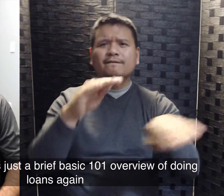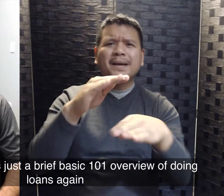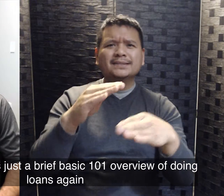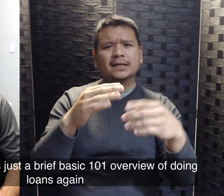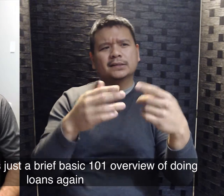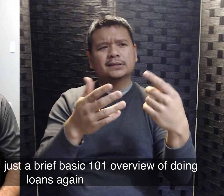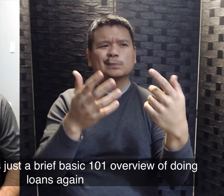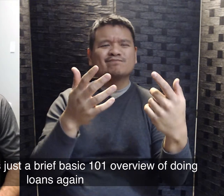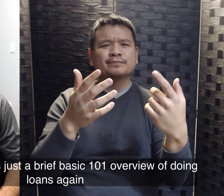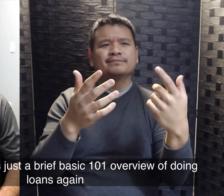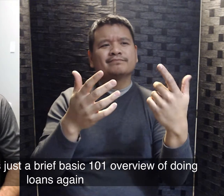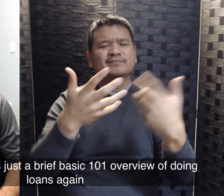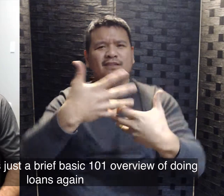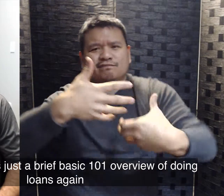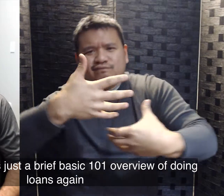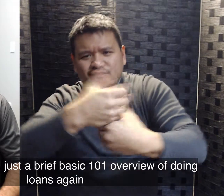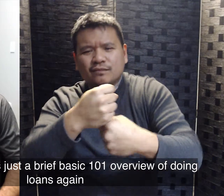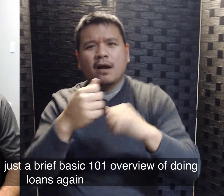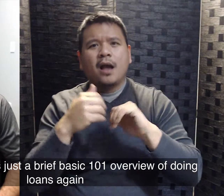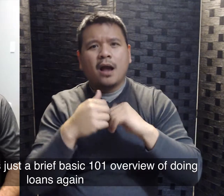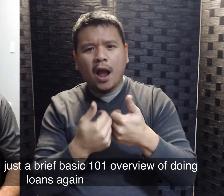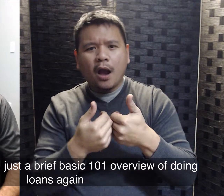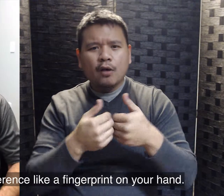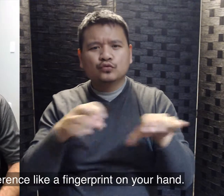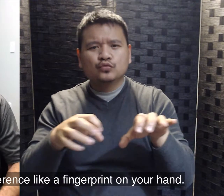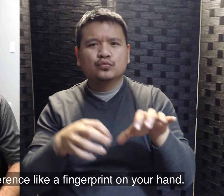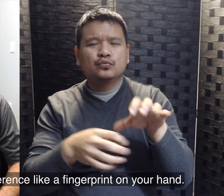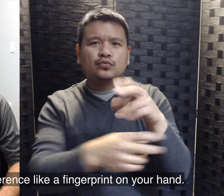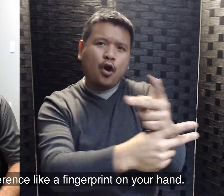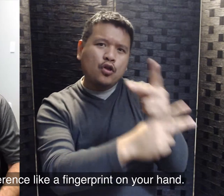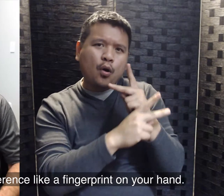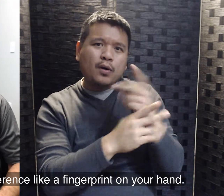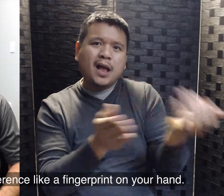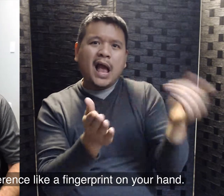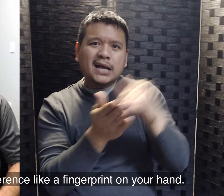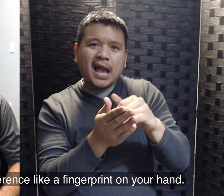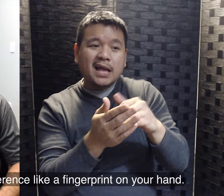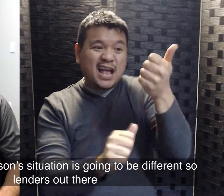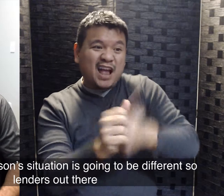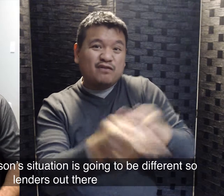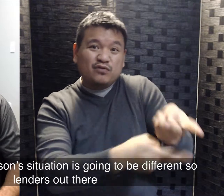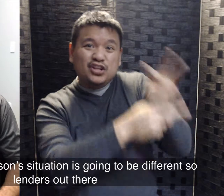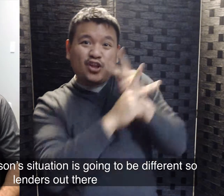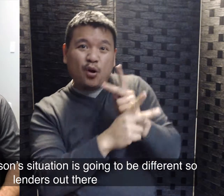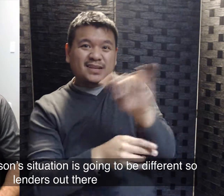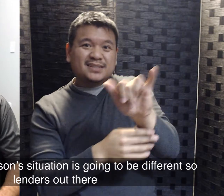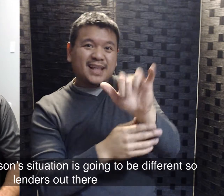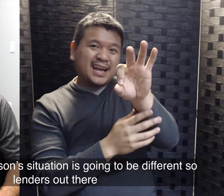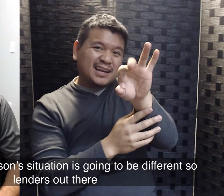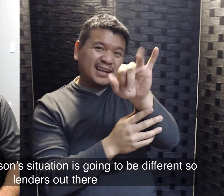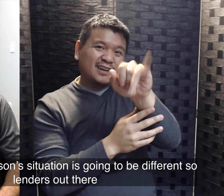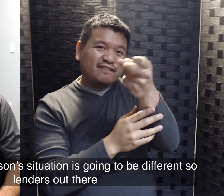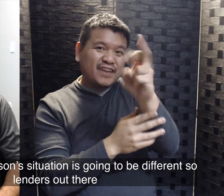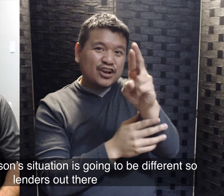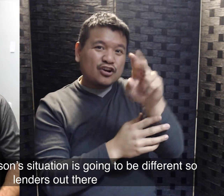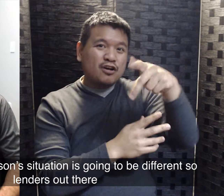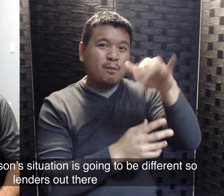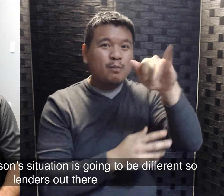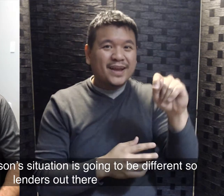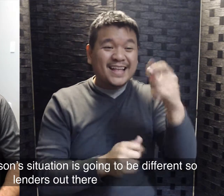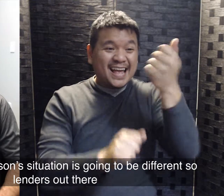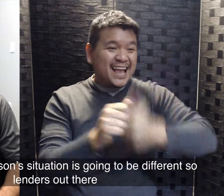doing loans. Again, every loan is different. It's like a fingerprint on your hand. I mean, every person's situation is going to be